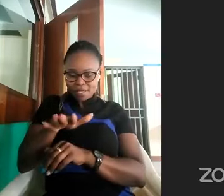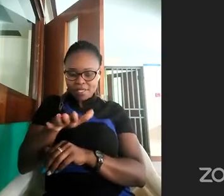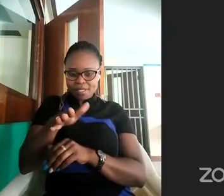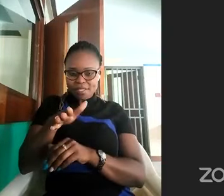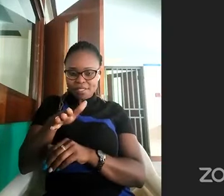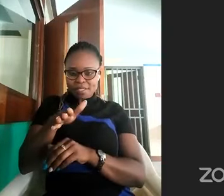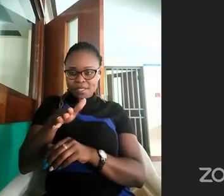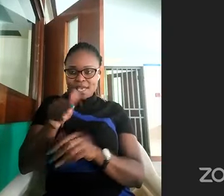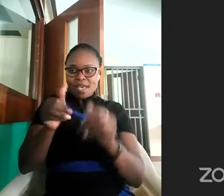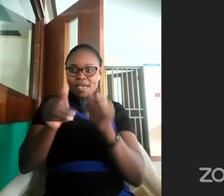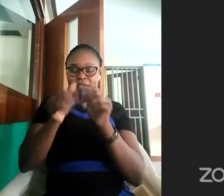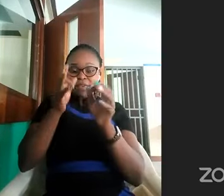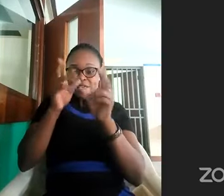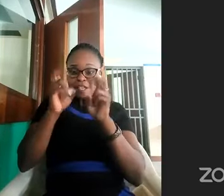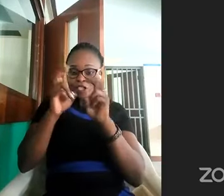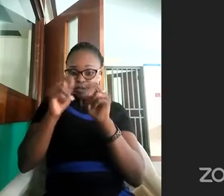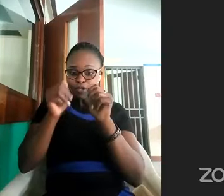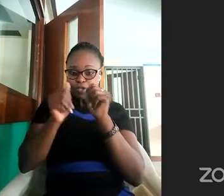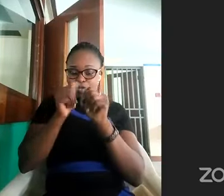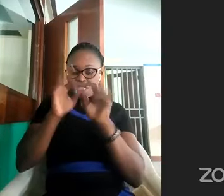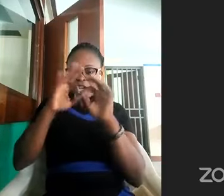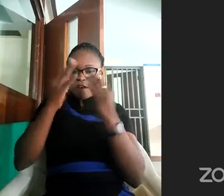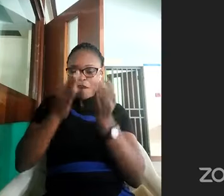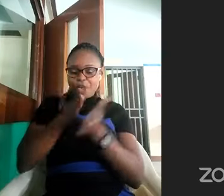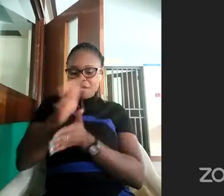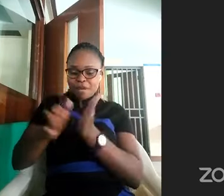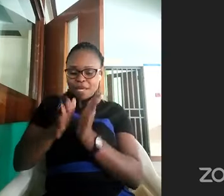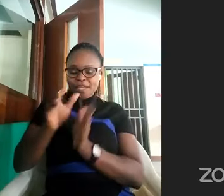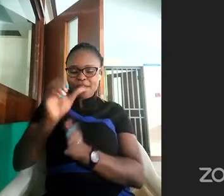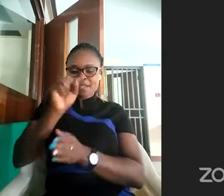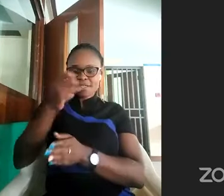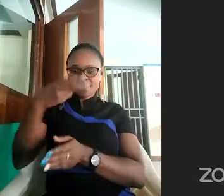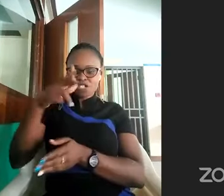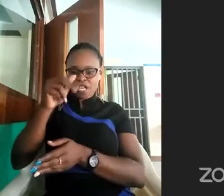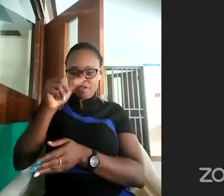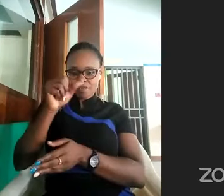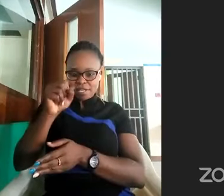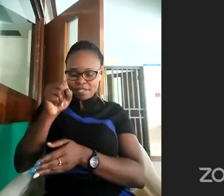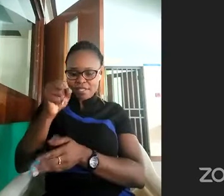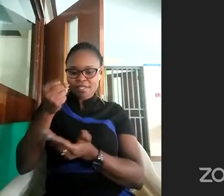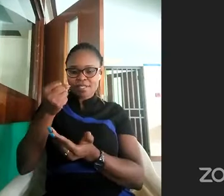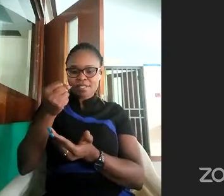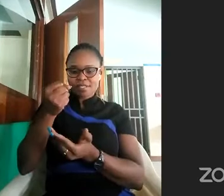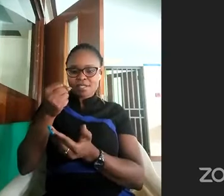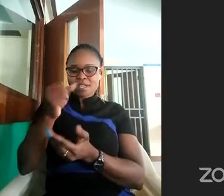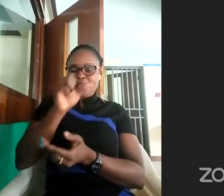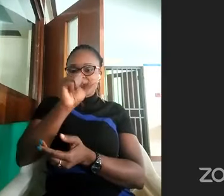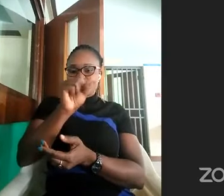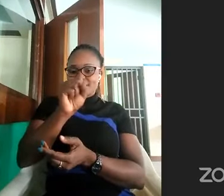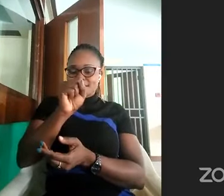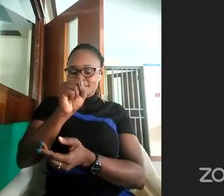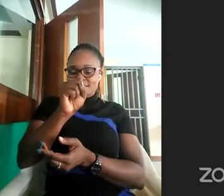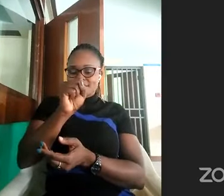planning, SGBV, and what have we. The number that they usually call, it is a toll-free number, is